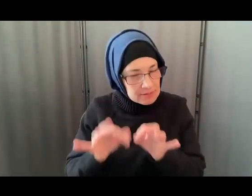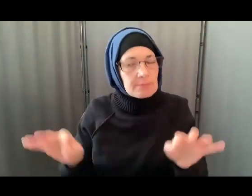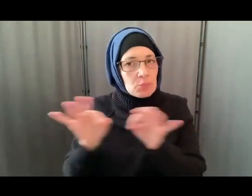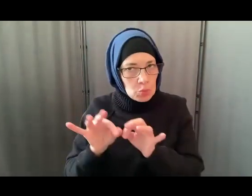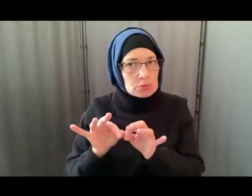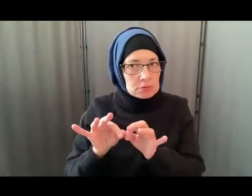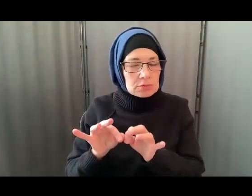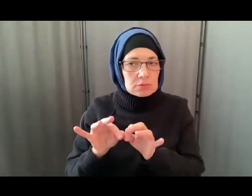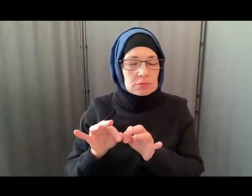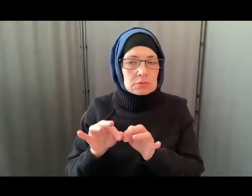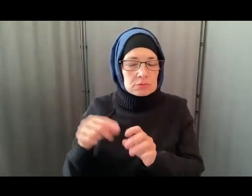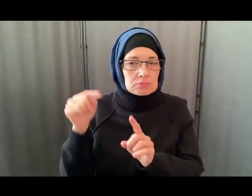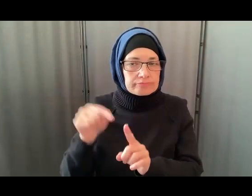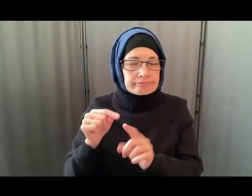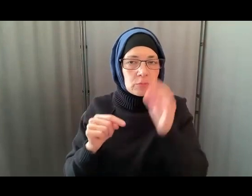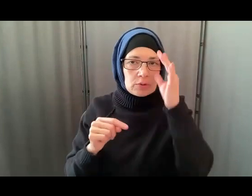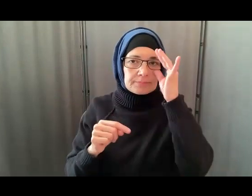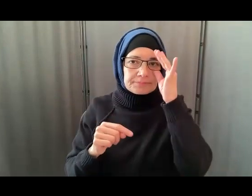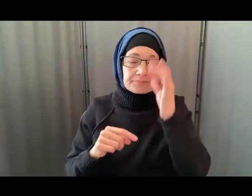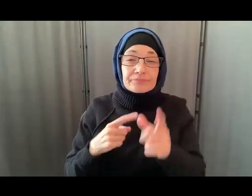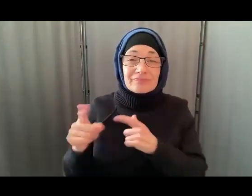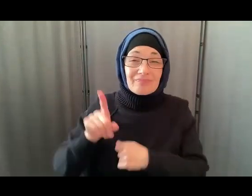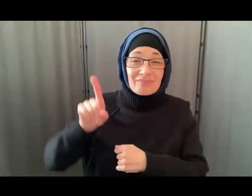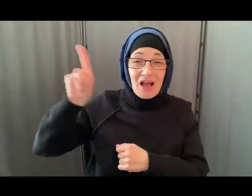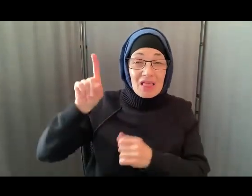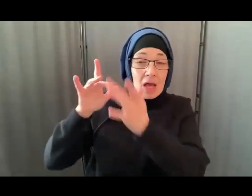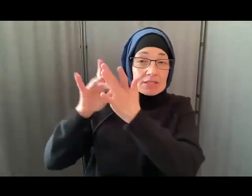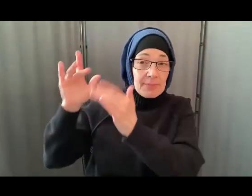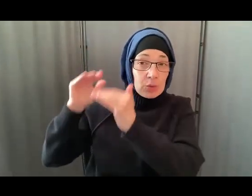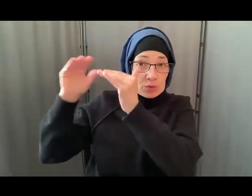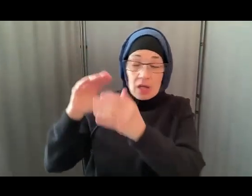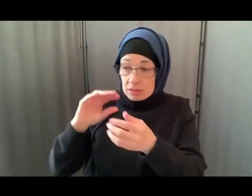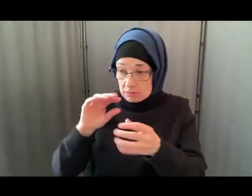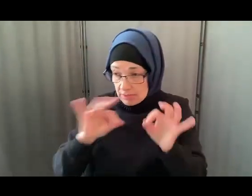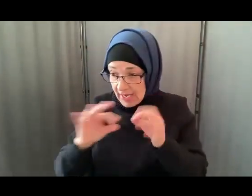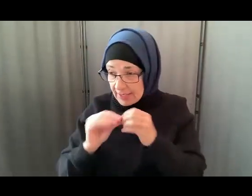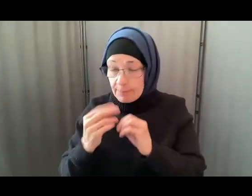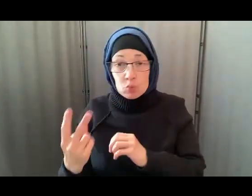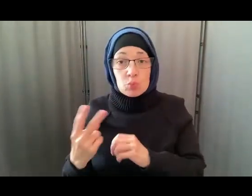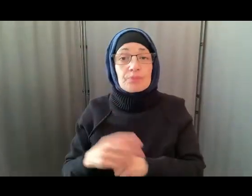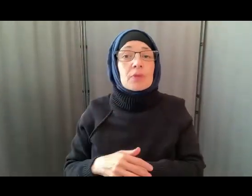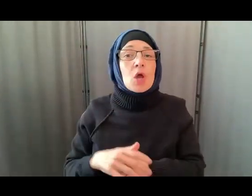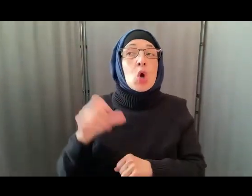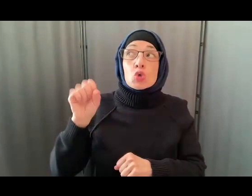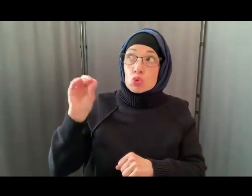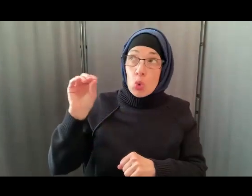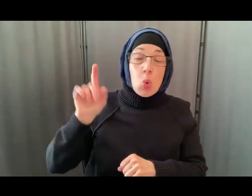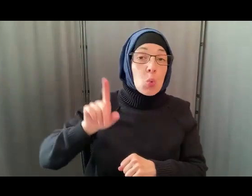Then Allah subhanahu wa ta'ala says, ayah number 2, "So that Allah would forgive you